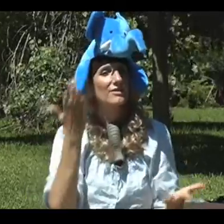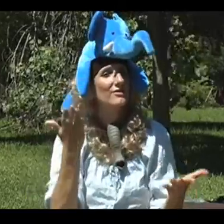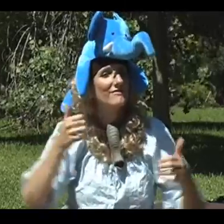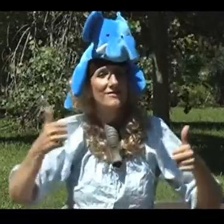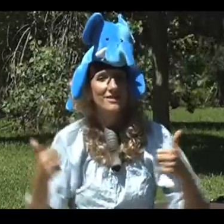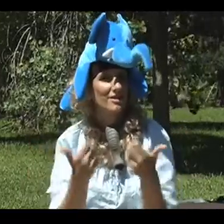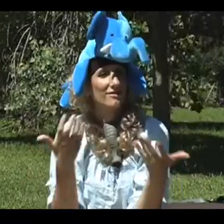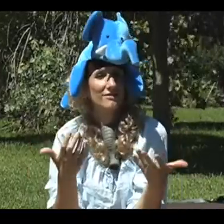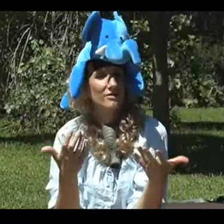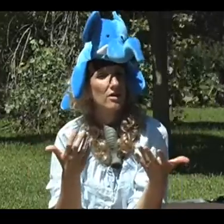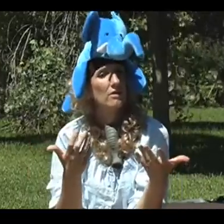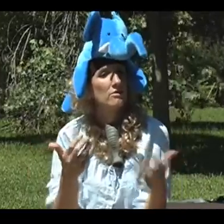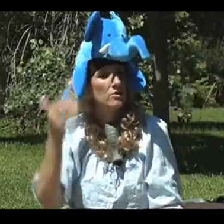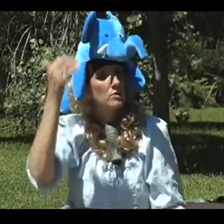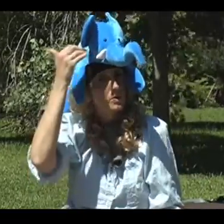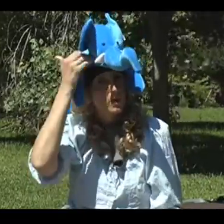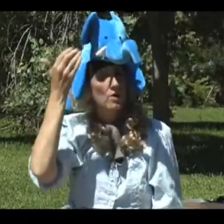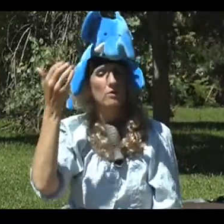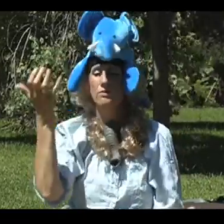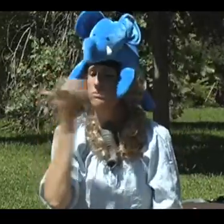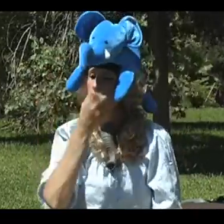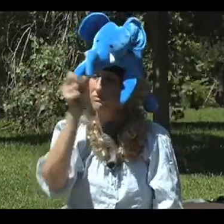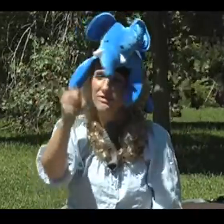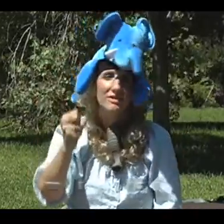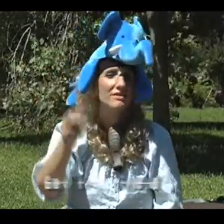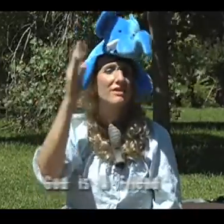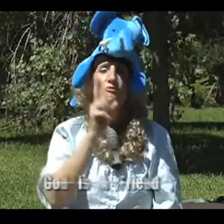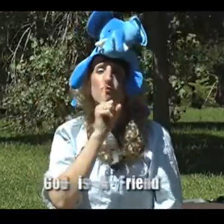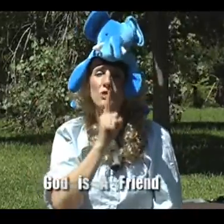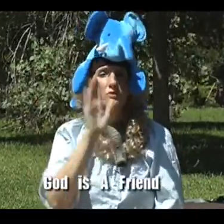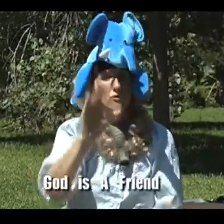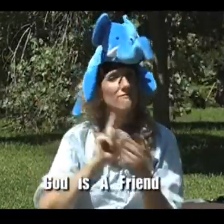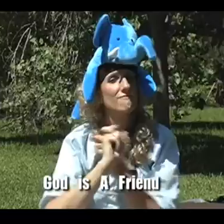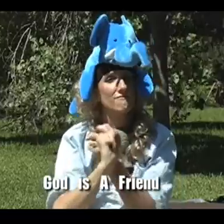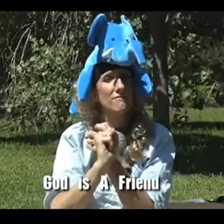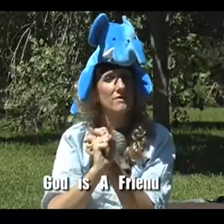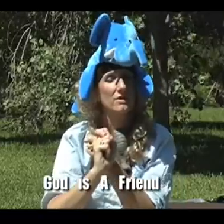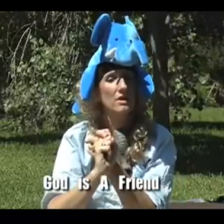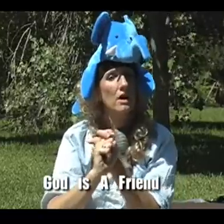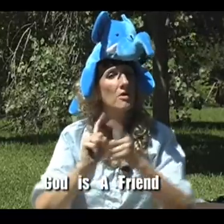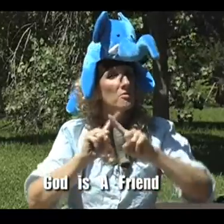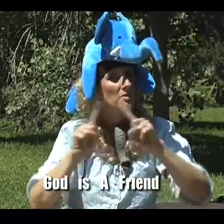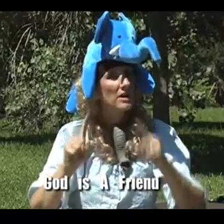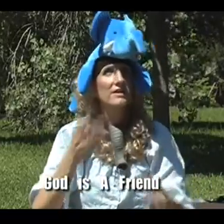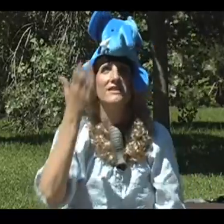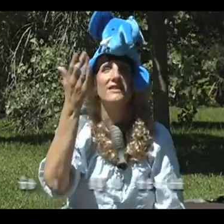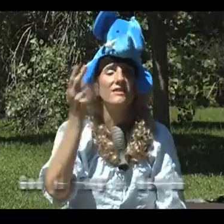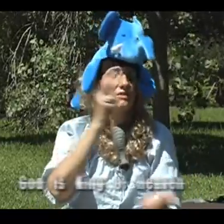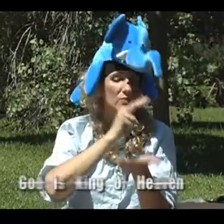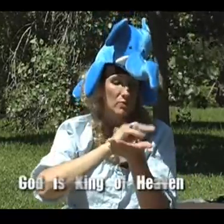So many different characteristics of God. Well, I challenge you, know God. Know that He's your friend. But know